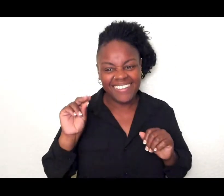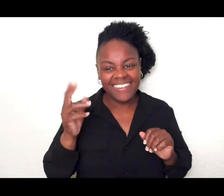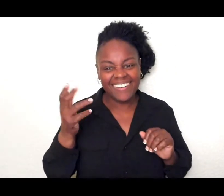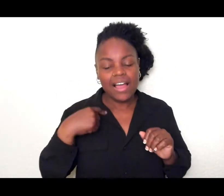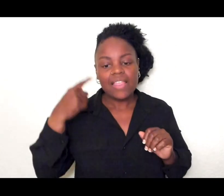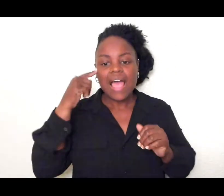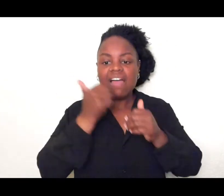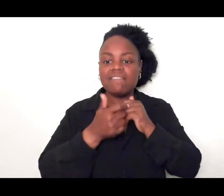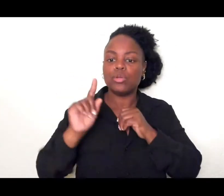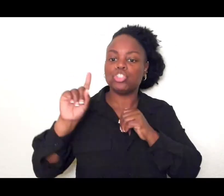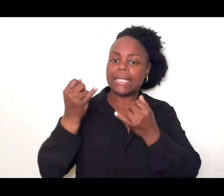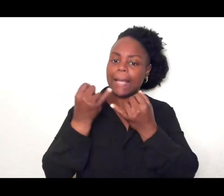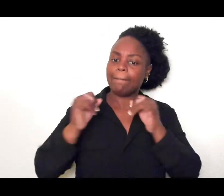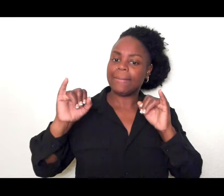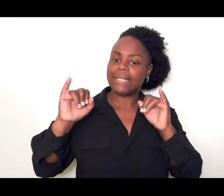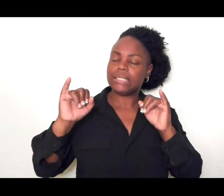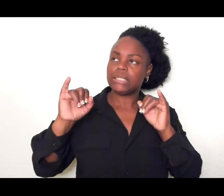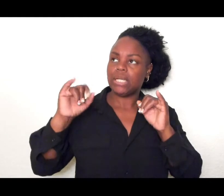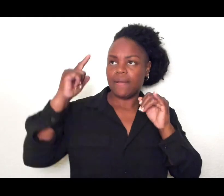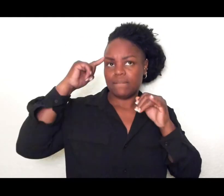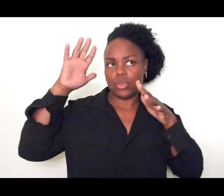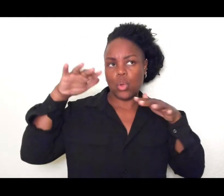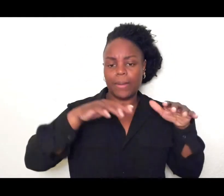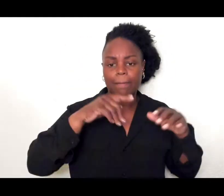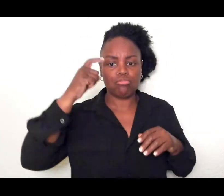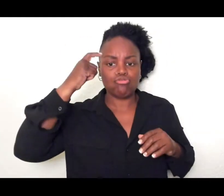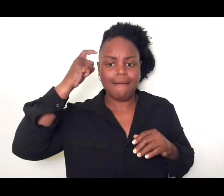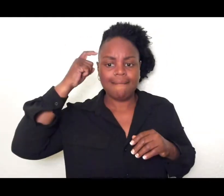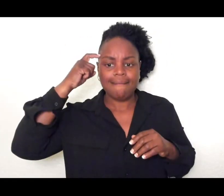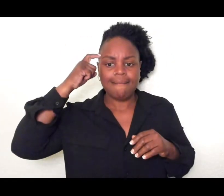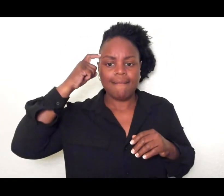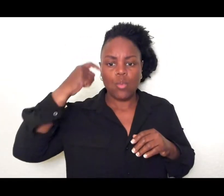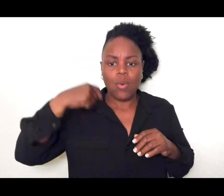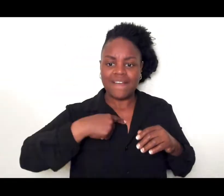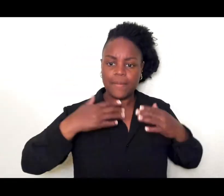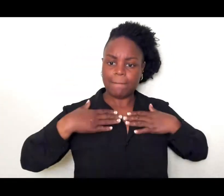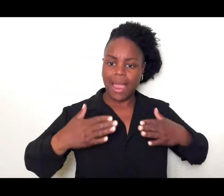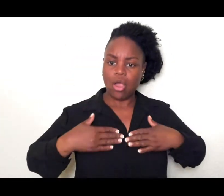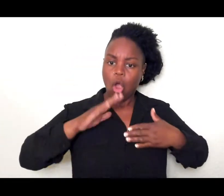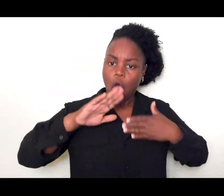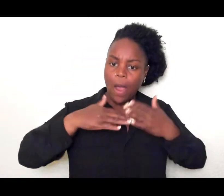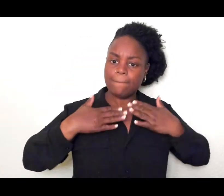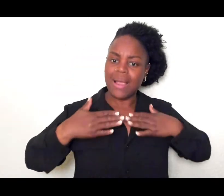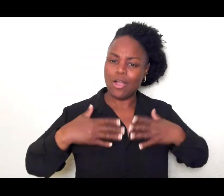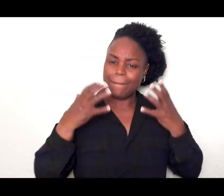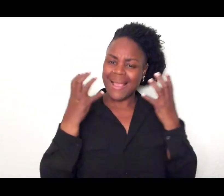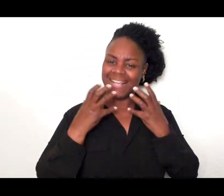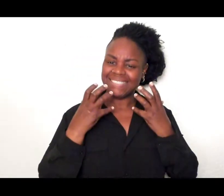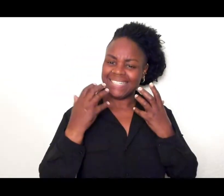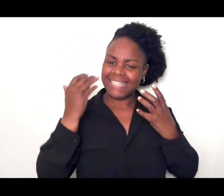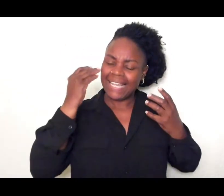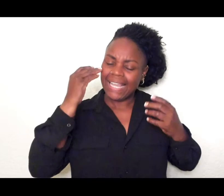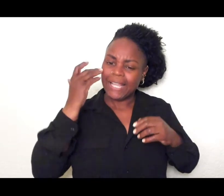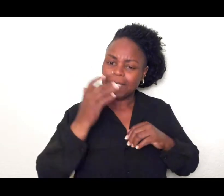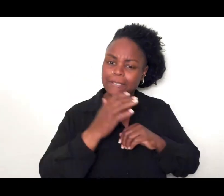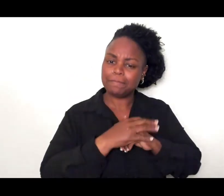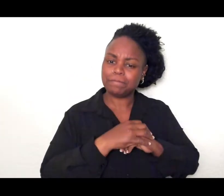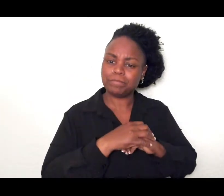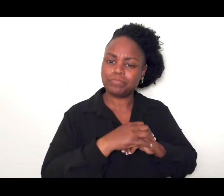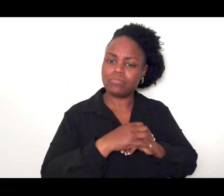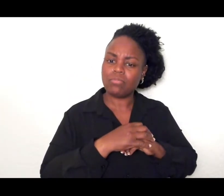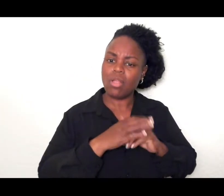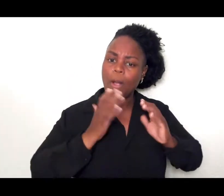aren't special needs. You know, everybody needs, like, you know, some sort of emotional regulation. And